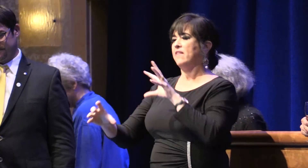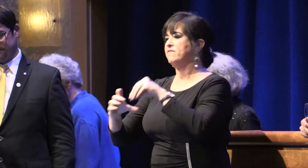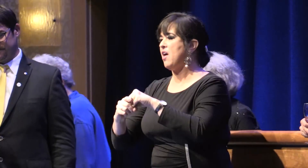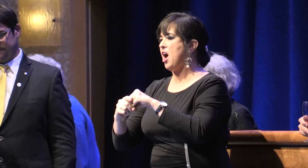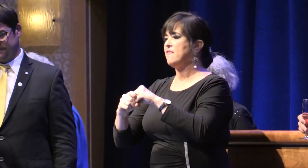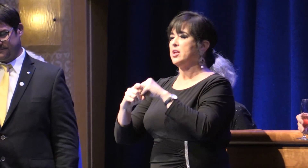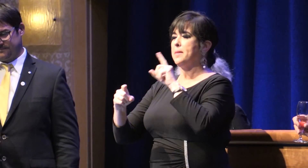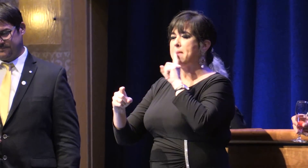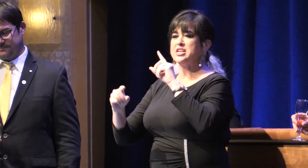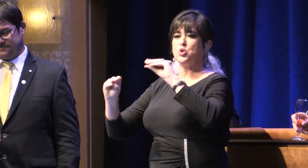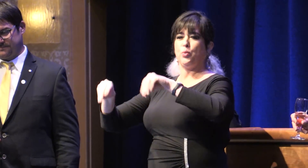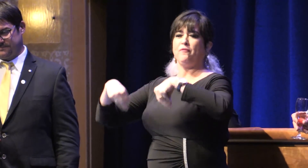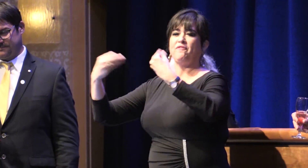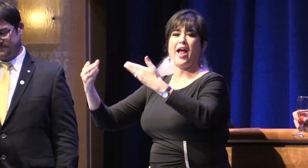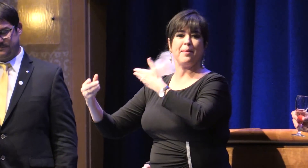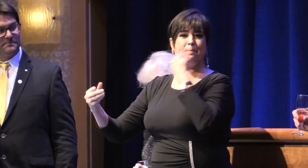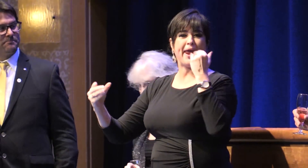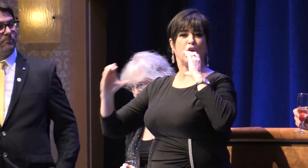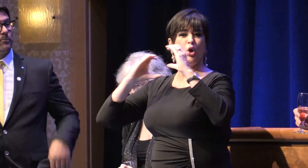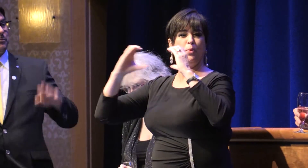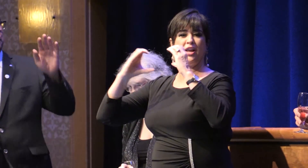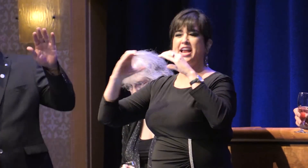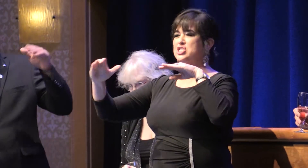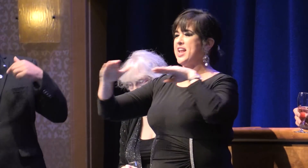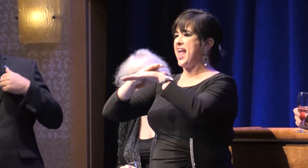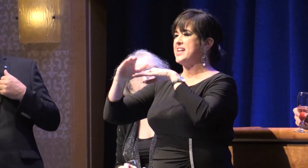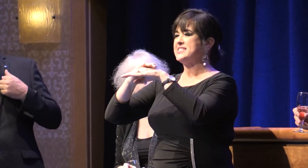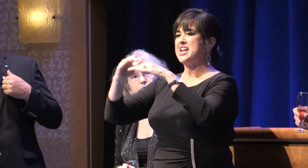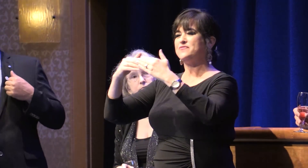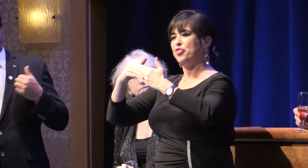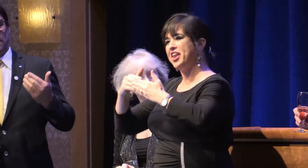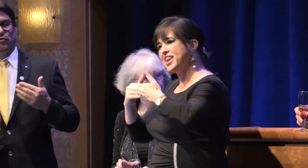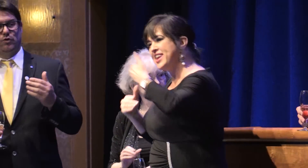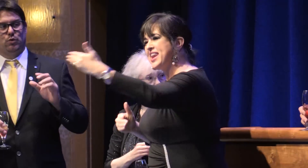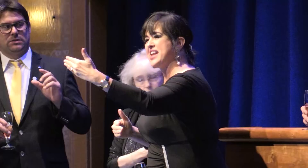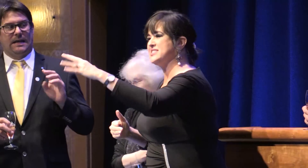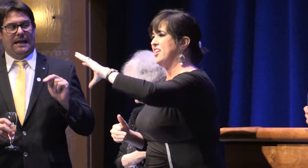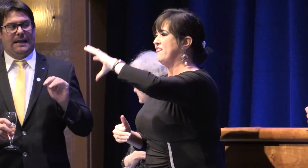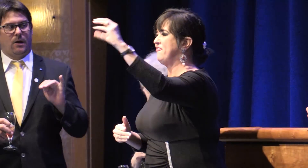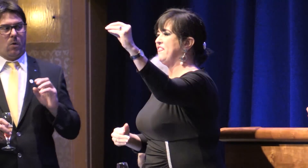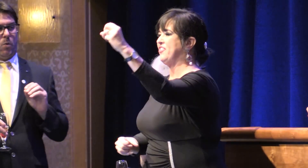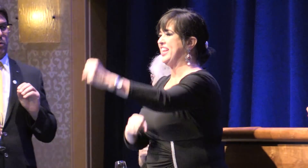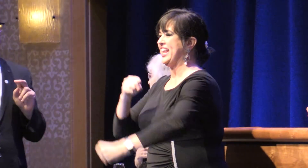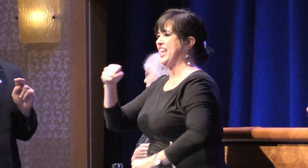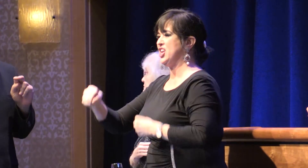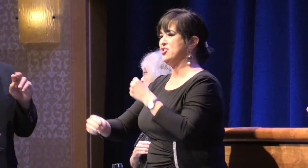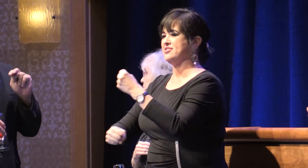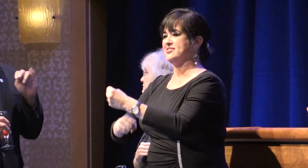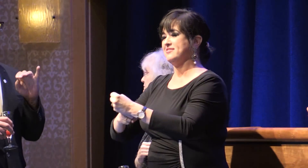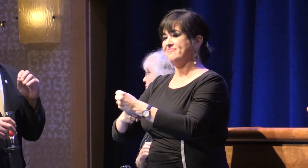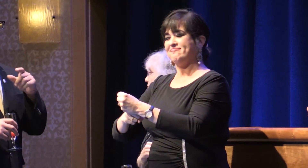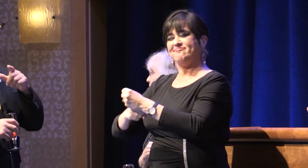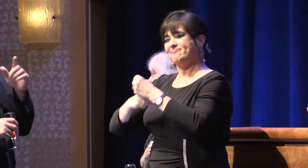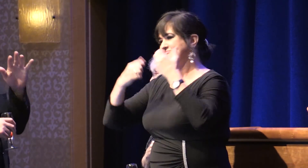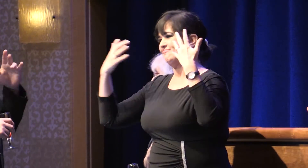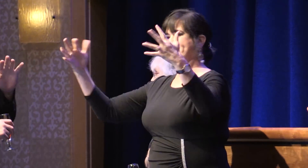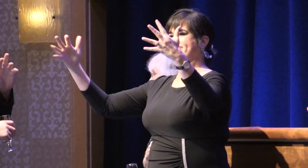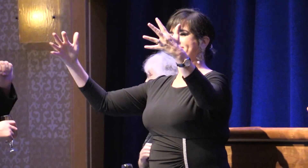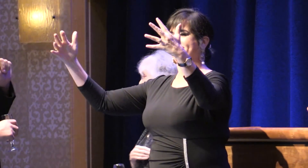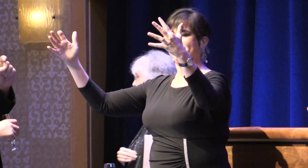TDI is strongly committed to improving communications access for all of us for the next 50